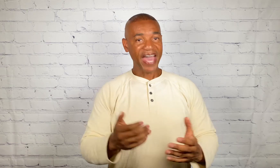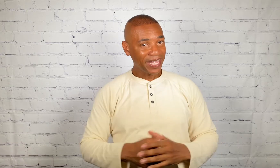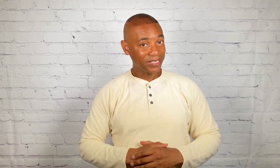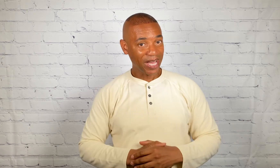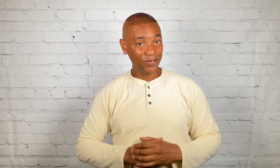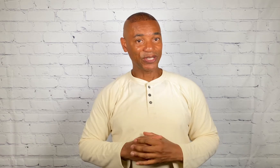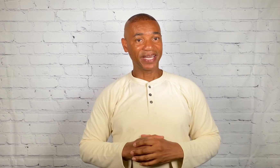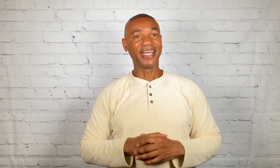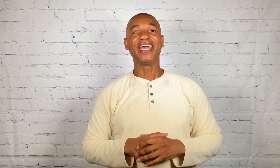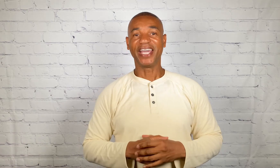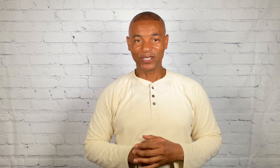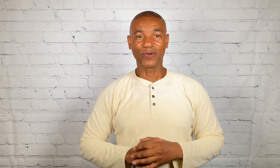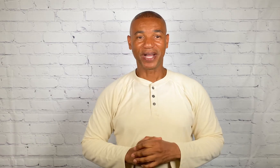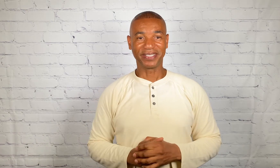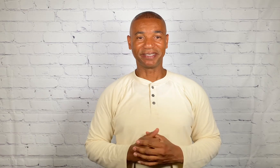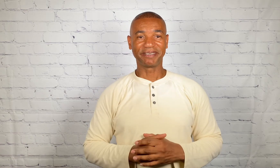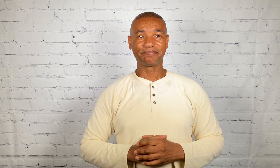that is how you sign interrogative.